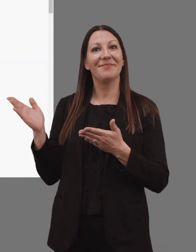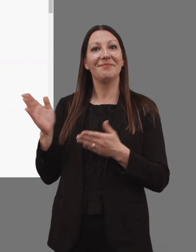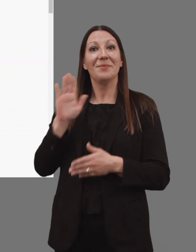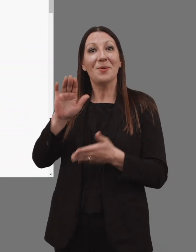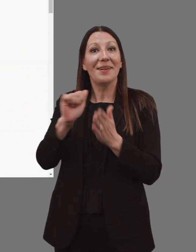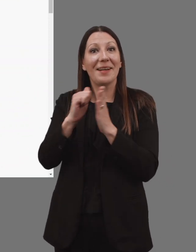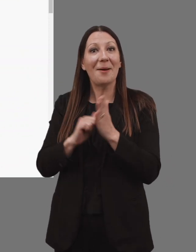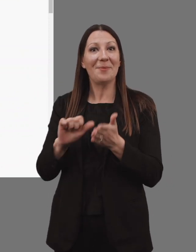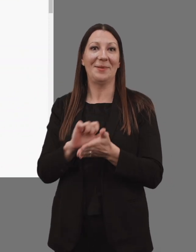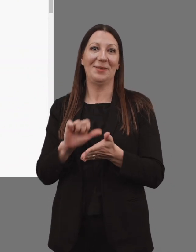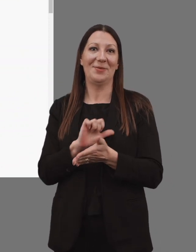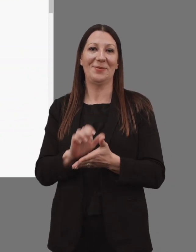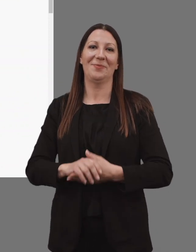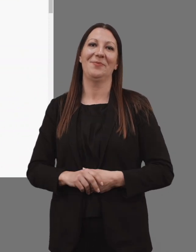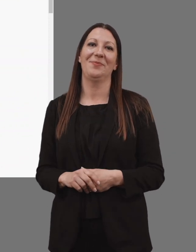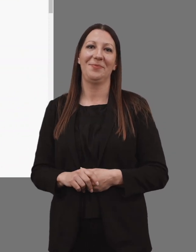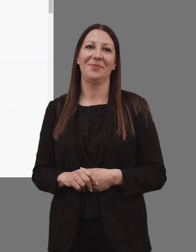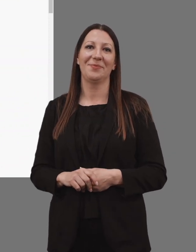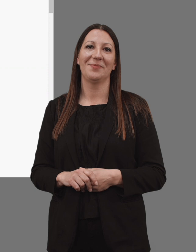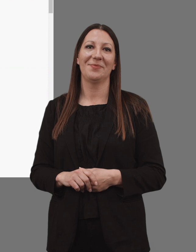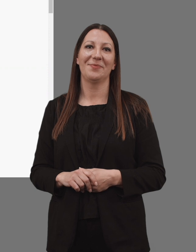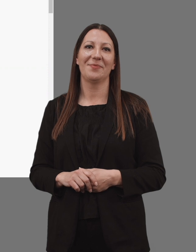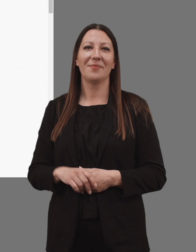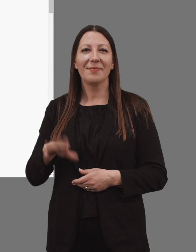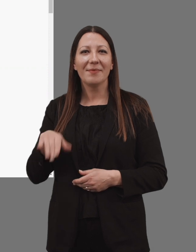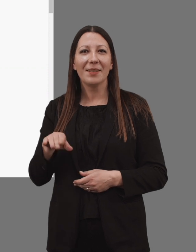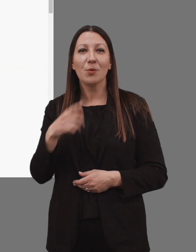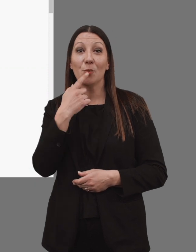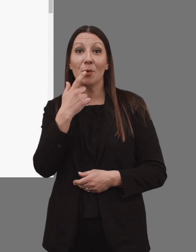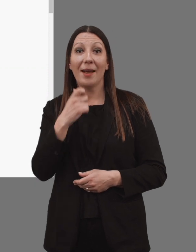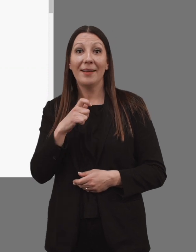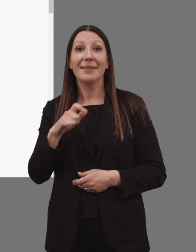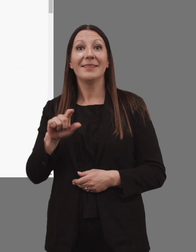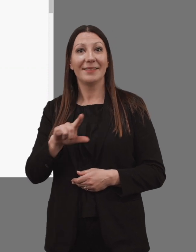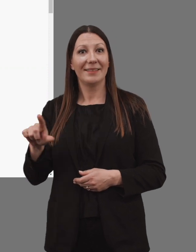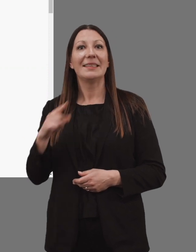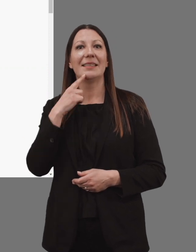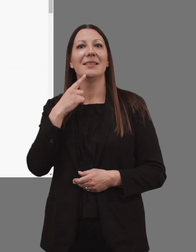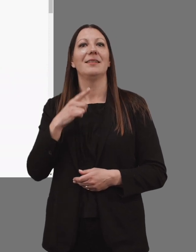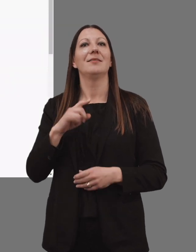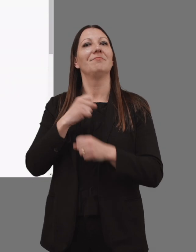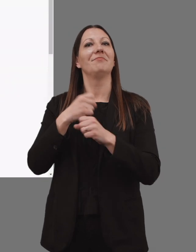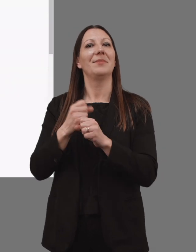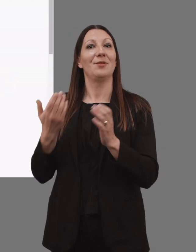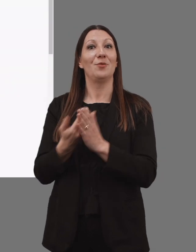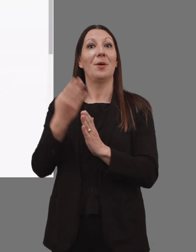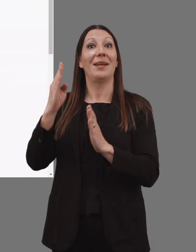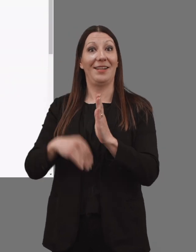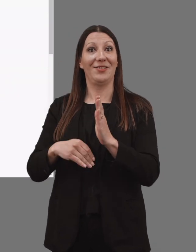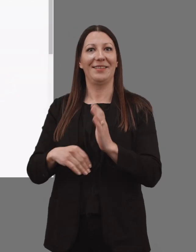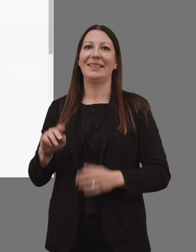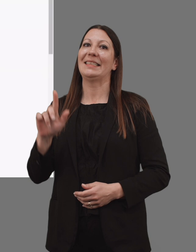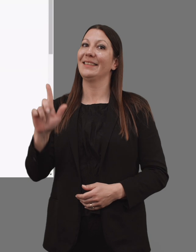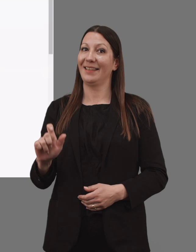page. And just down here in red, you'll see a link that says Create a New Application. So you'll click